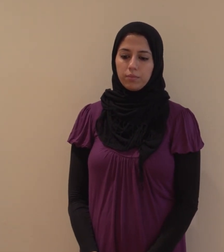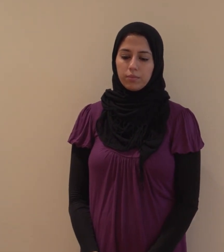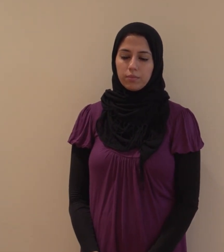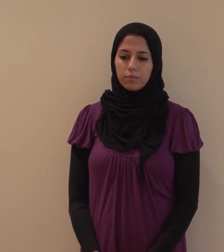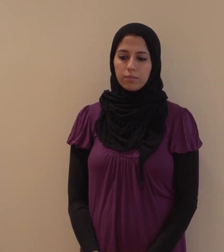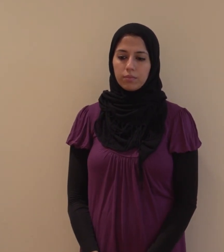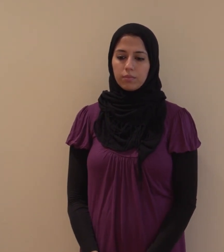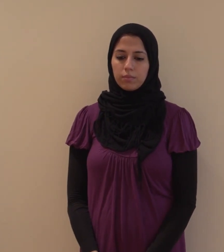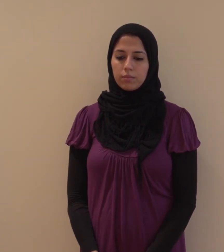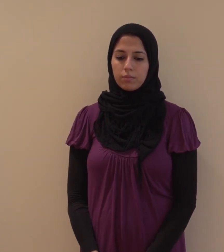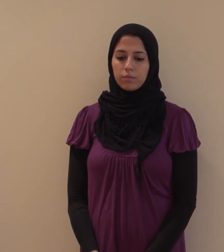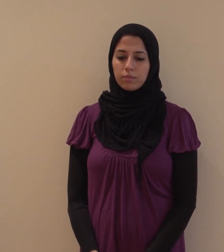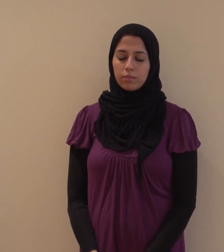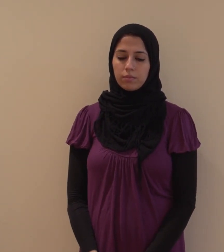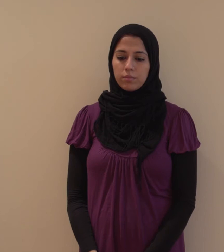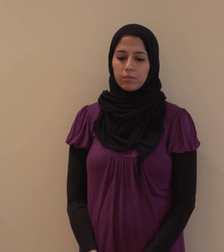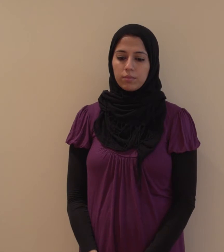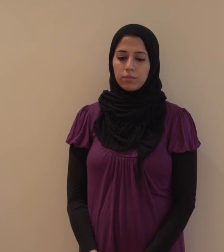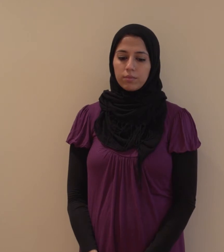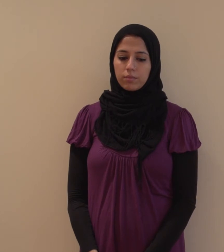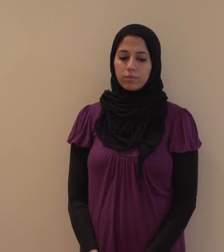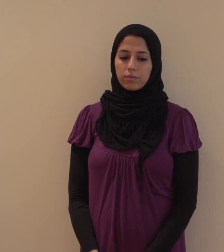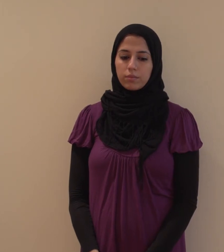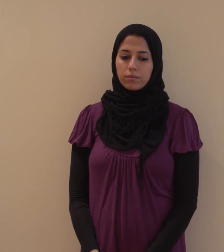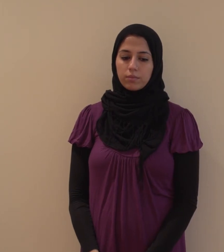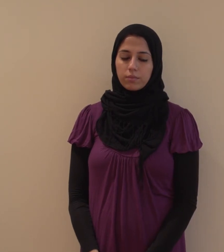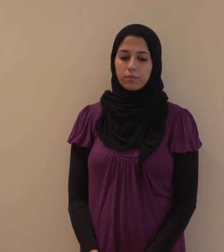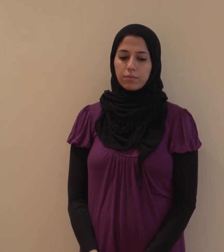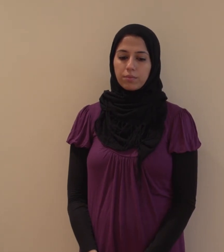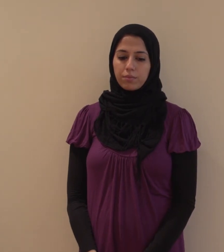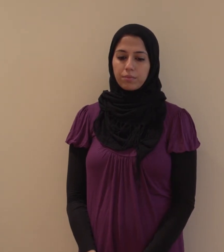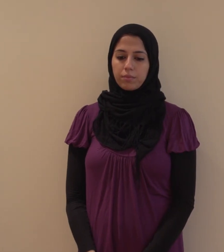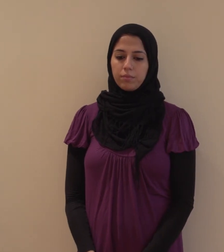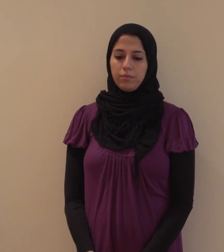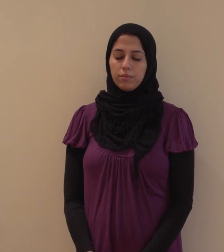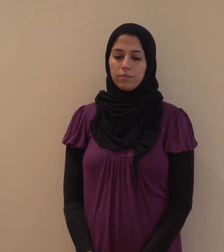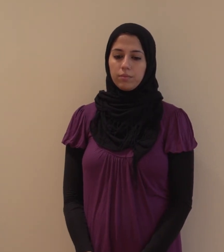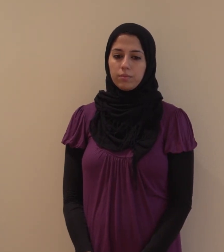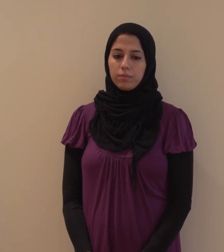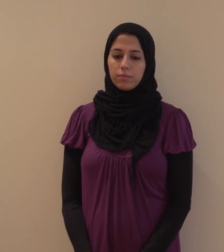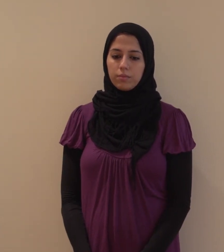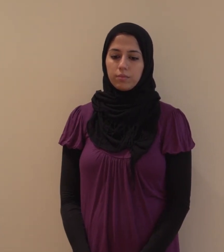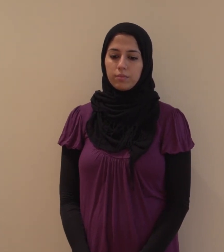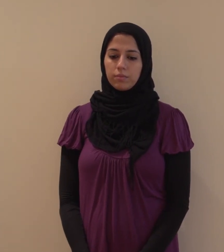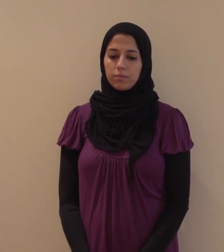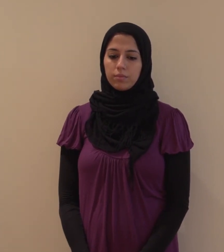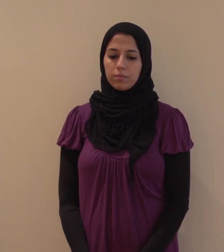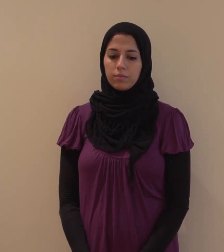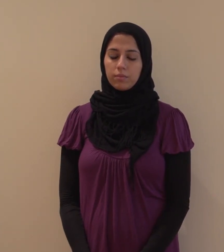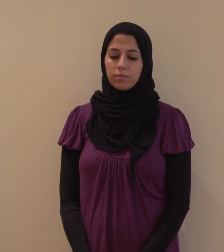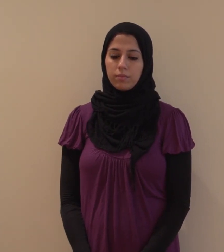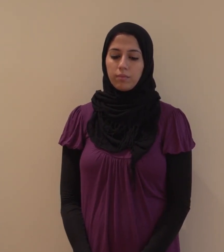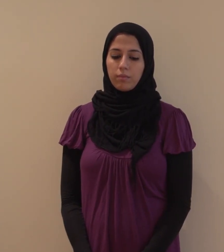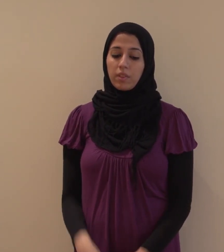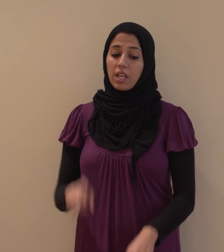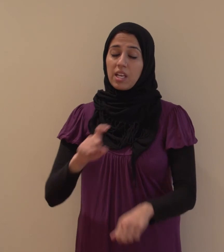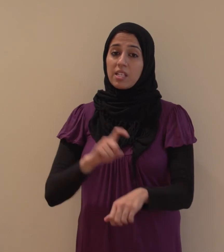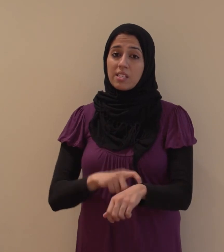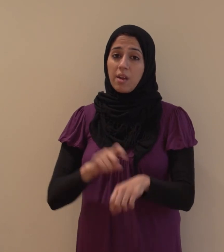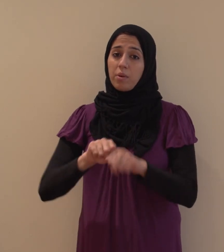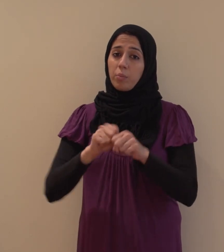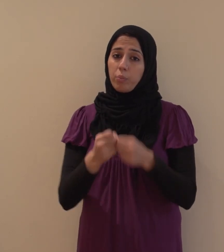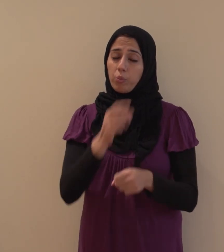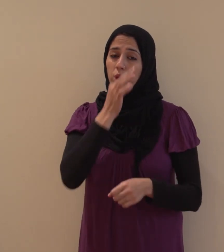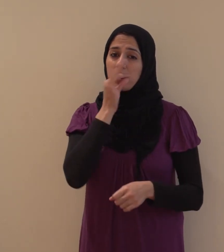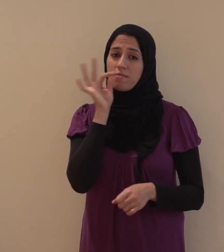and water is ready, and when the muadhin calls adhan, then you break your fast. So that's the time that Allah subhanahu wa ta'ala accept